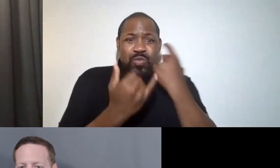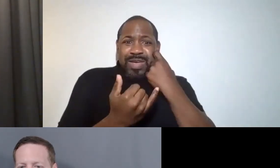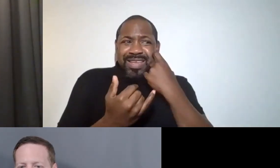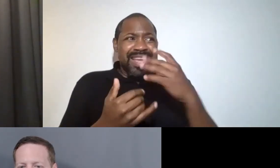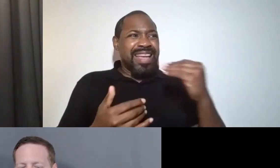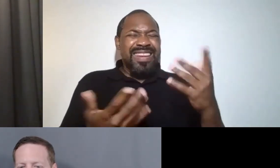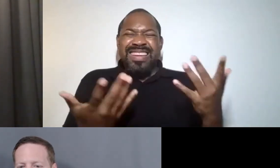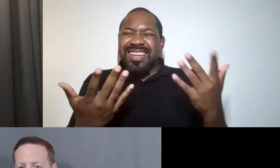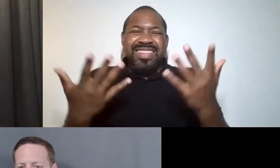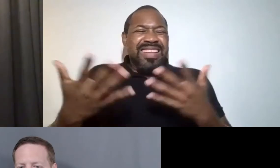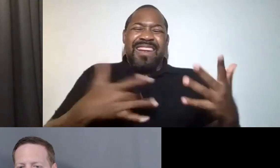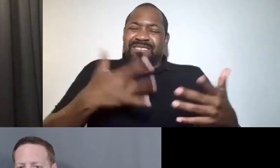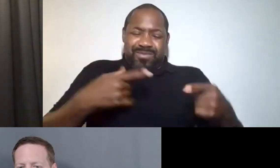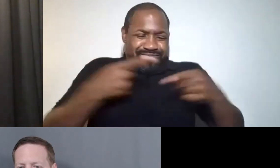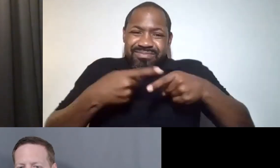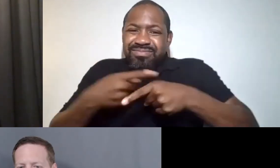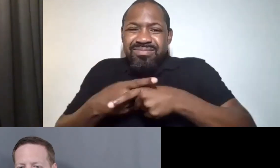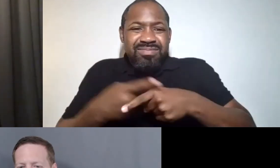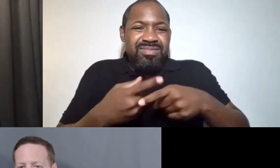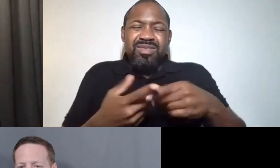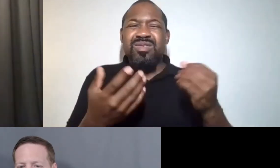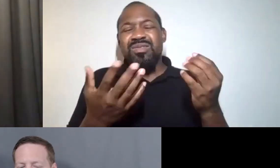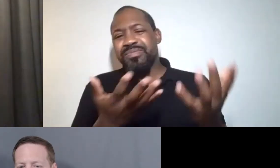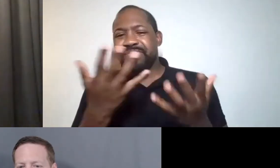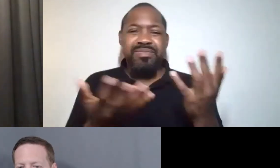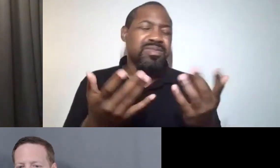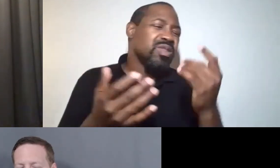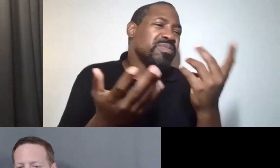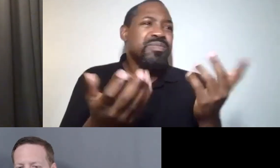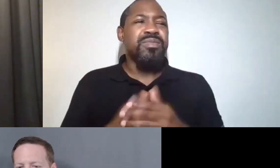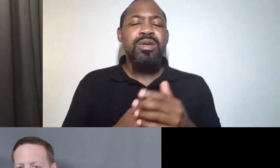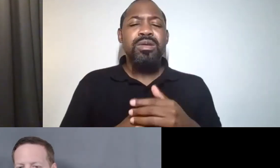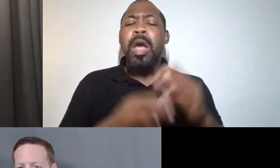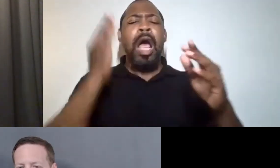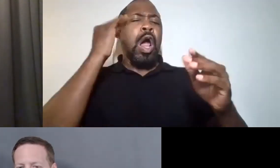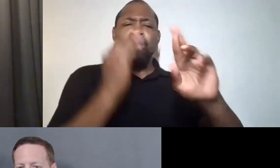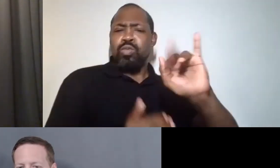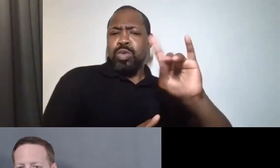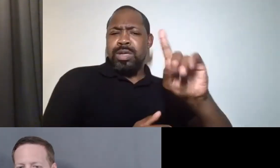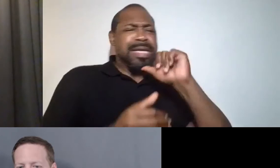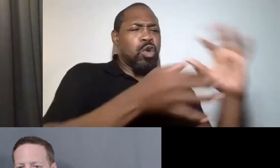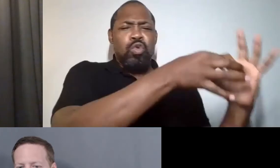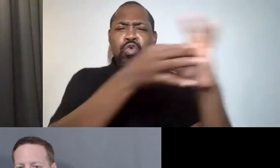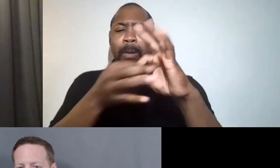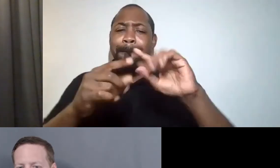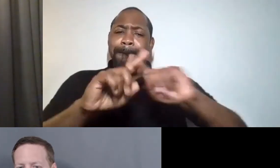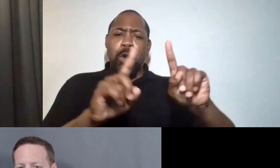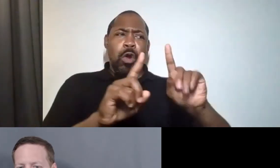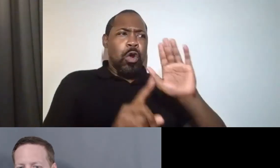more. We had last summer racial reckoning, basically, and there are so many conflicts and divisions within the community. I